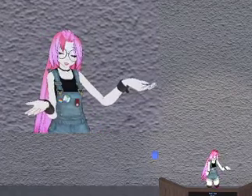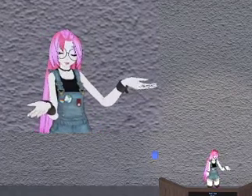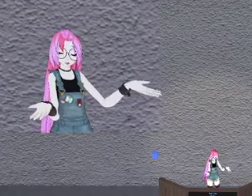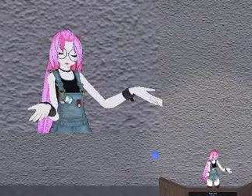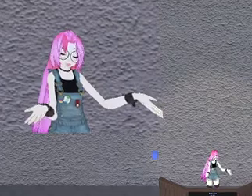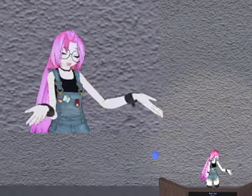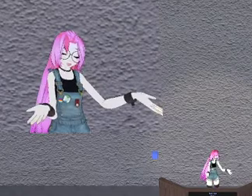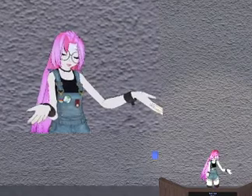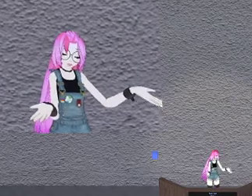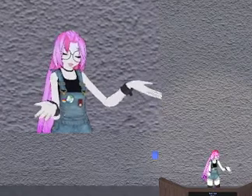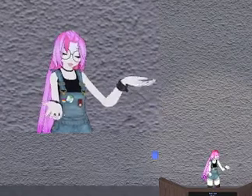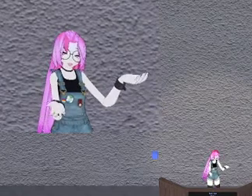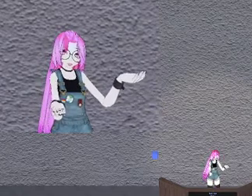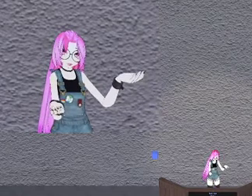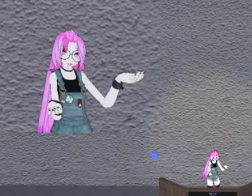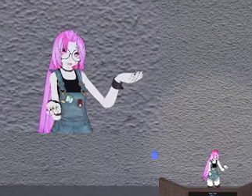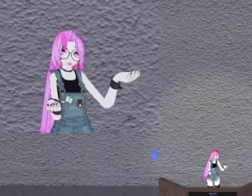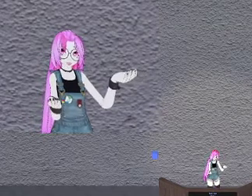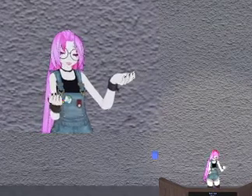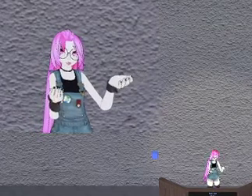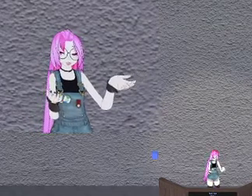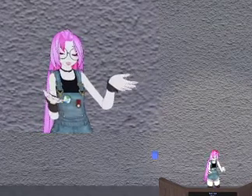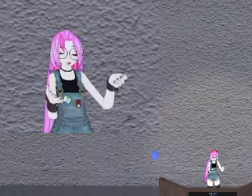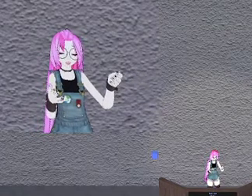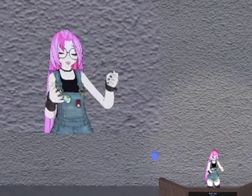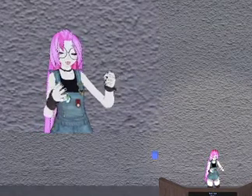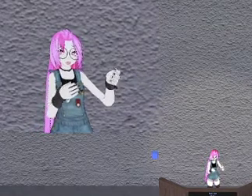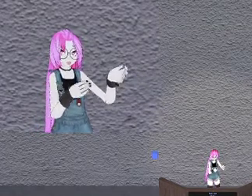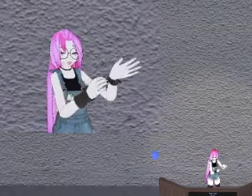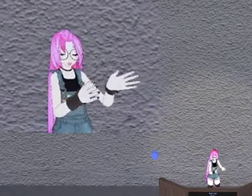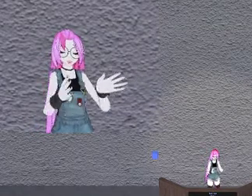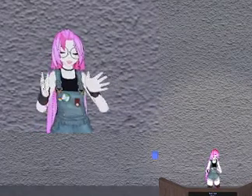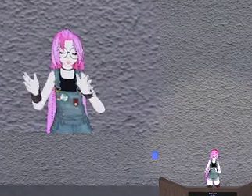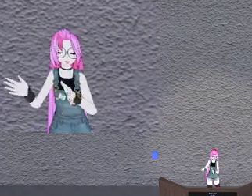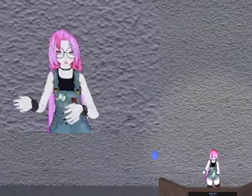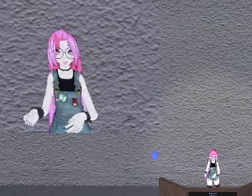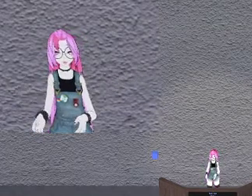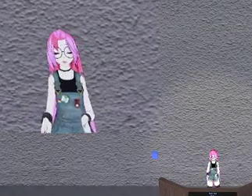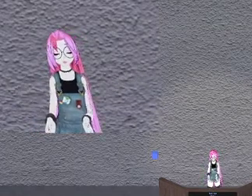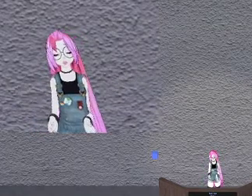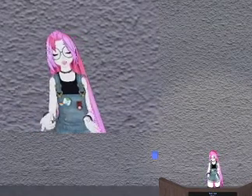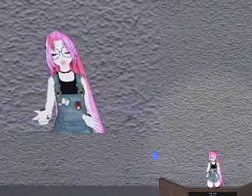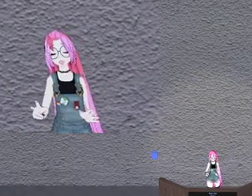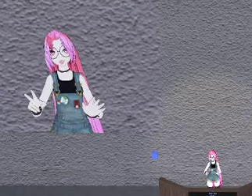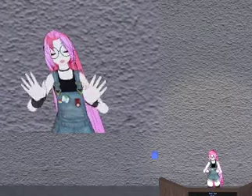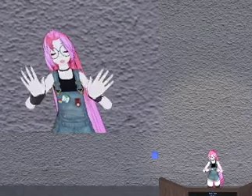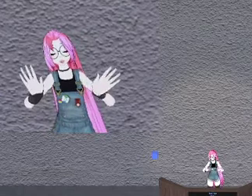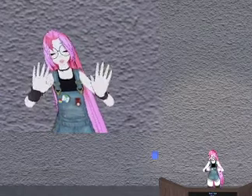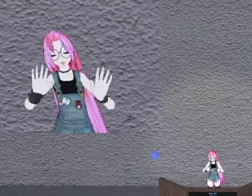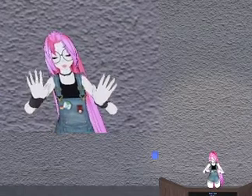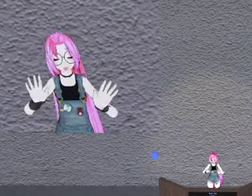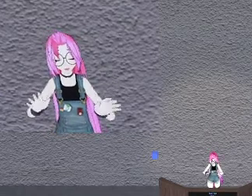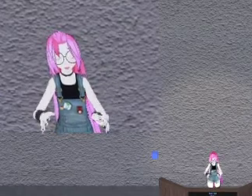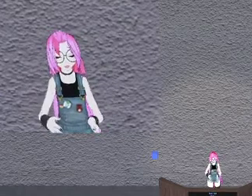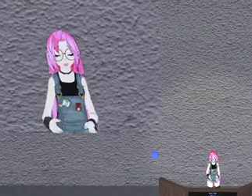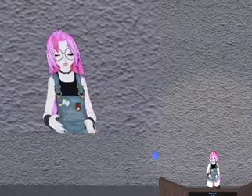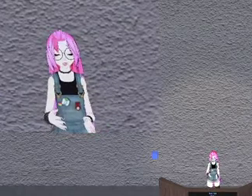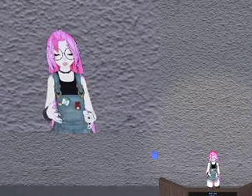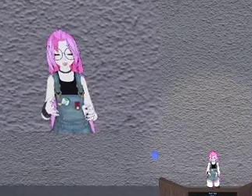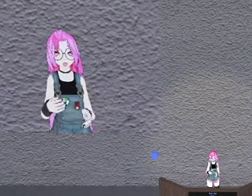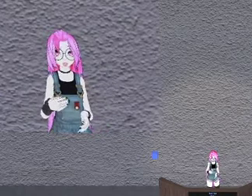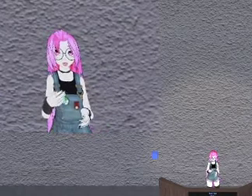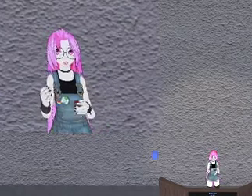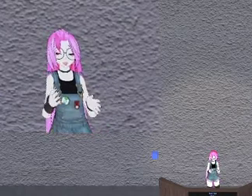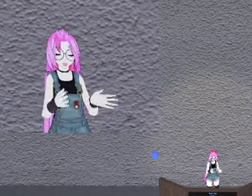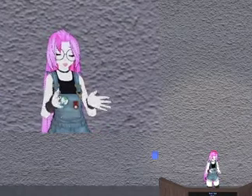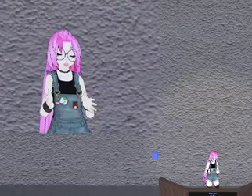you'll see. It's fine. It's not incorrect, but people see that and they think they use go everywhere. And I'm like, no, no, no.